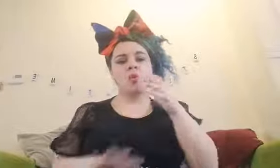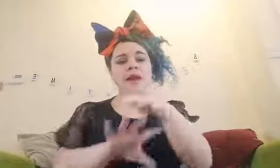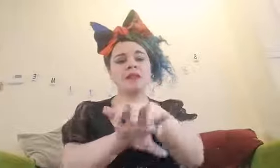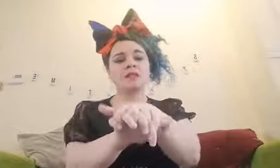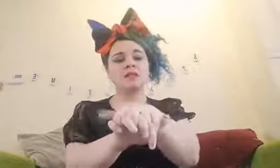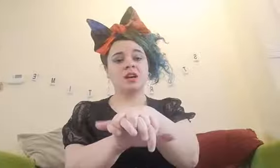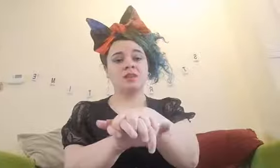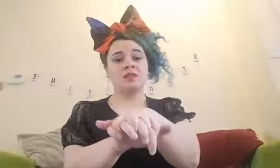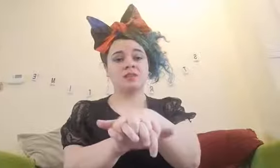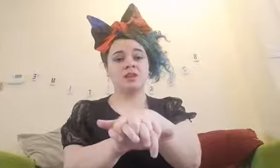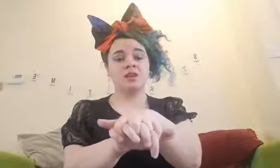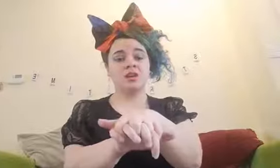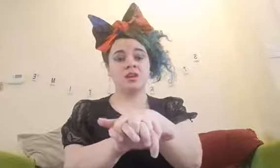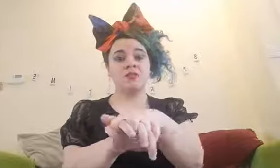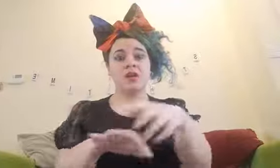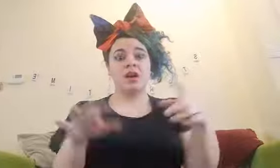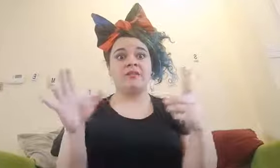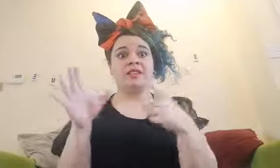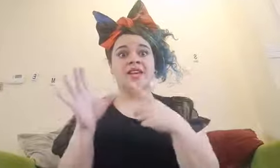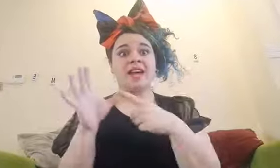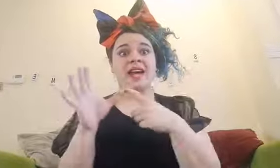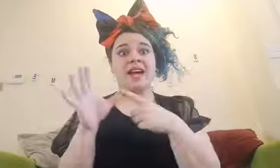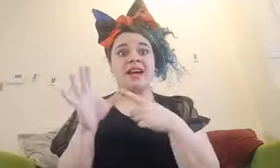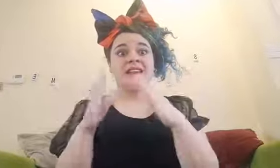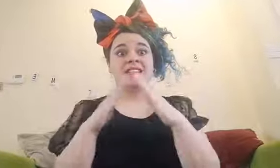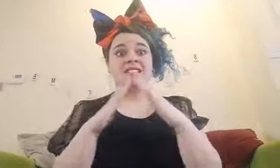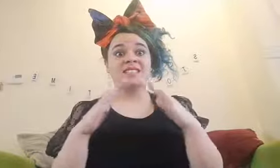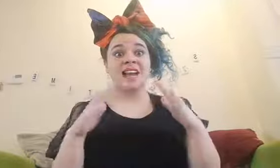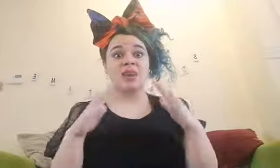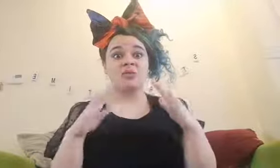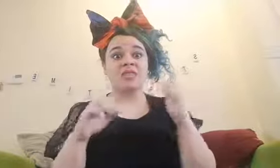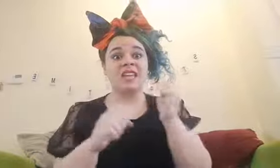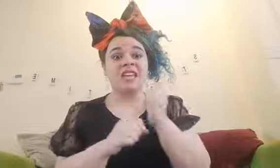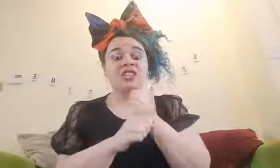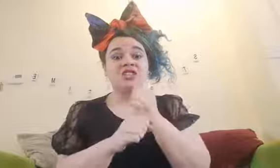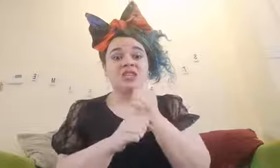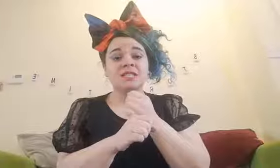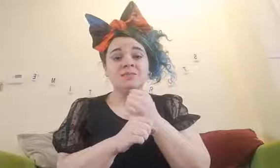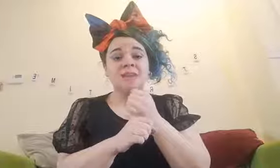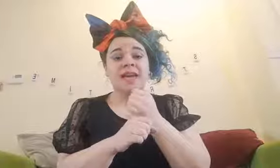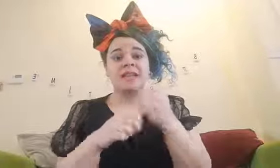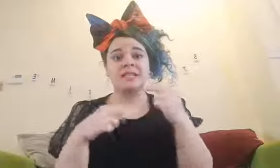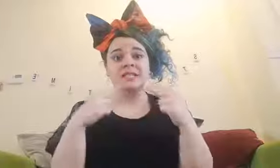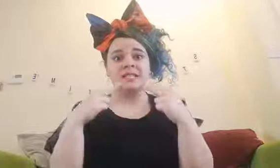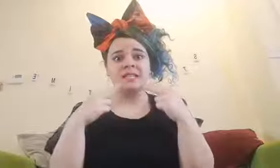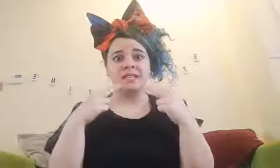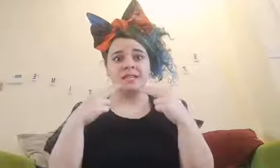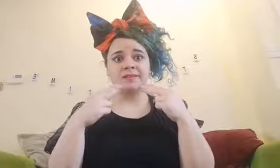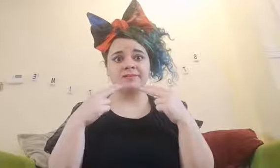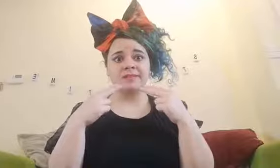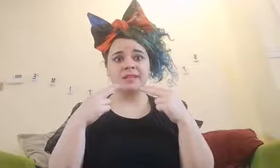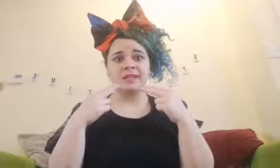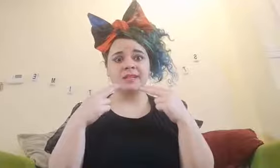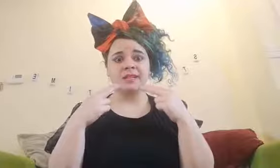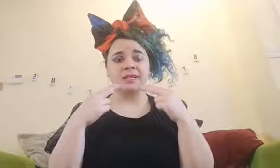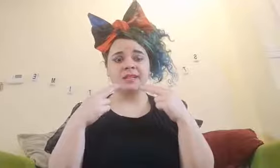when Turtle arrived at Anansi's house, he just made his dinner.